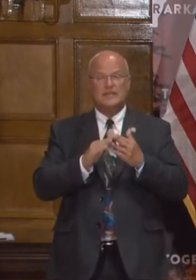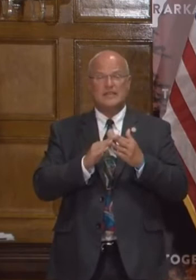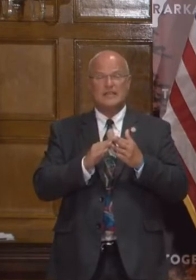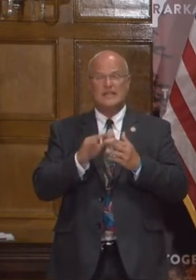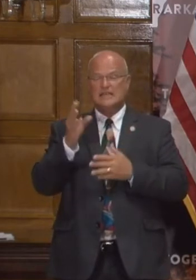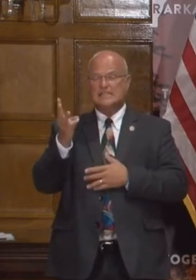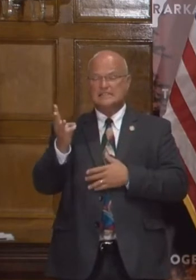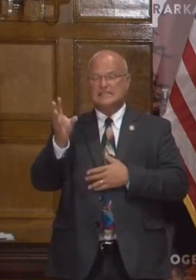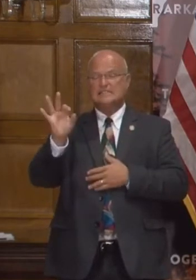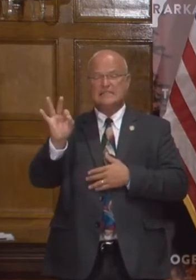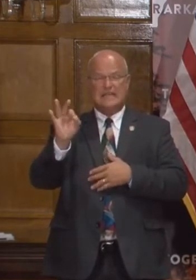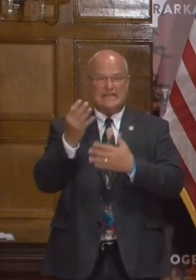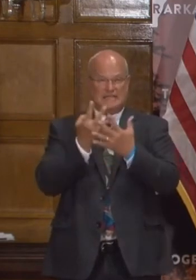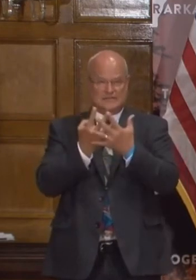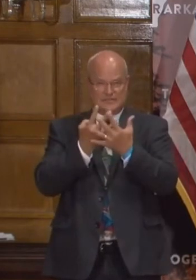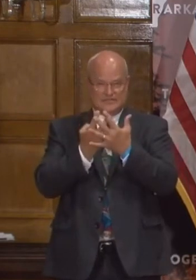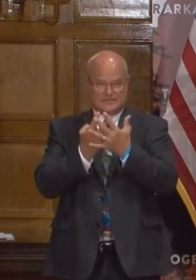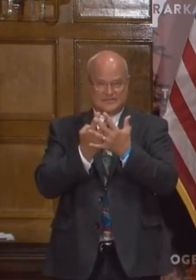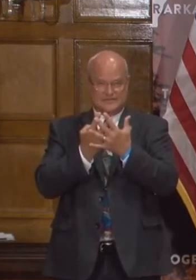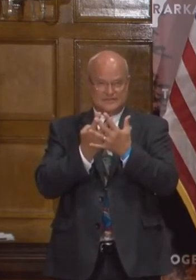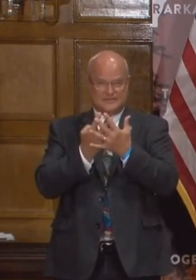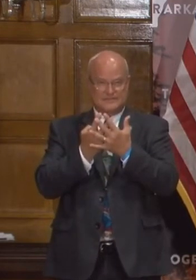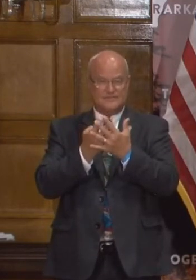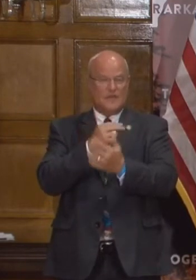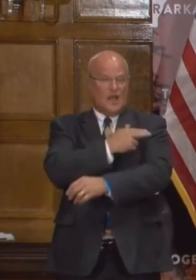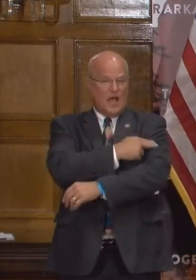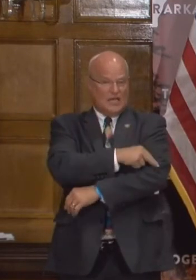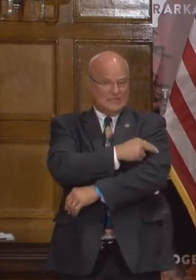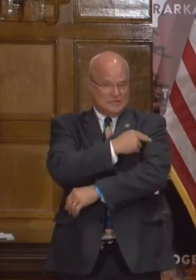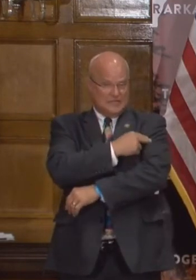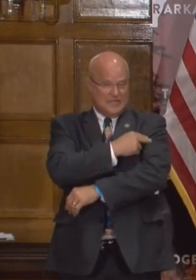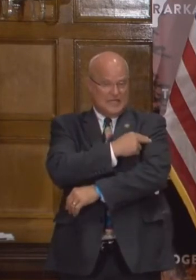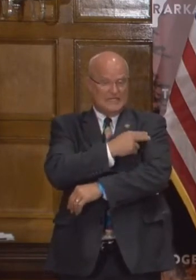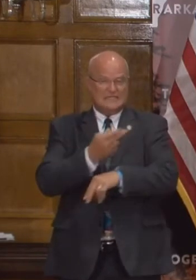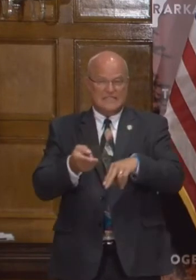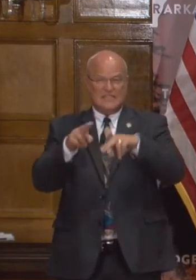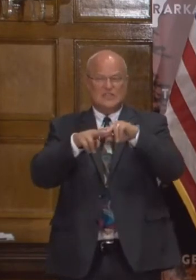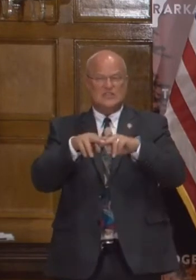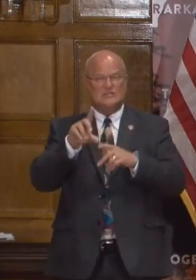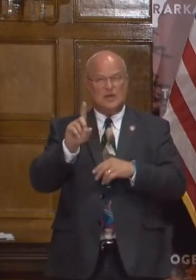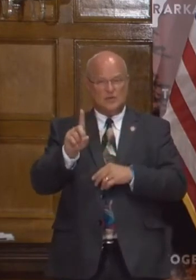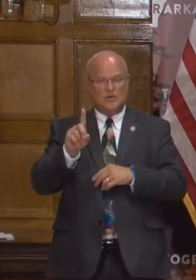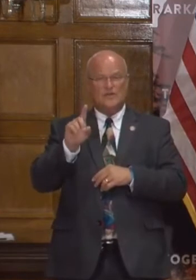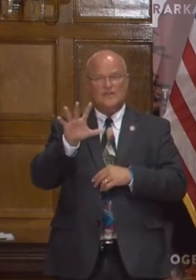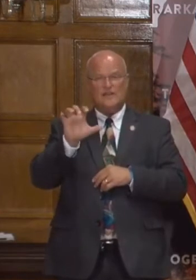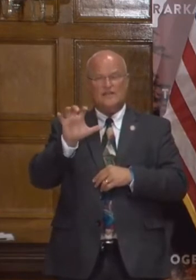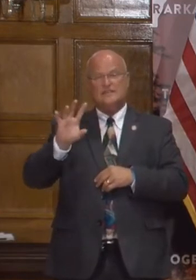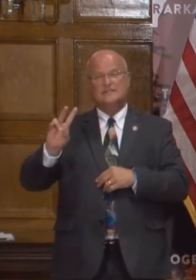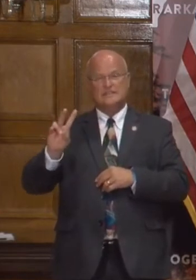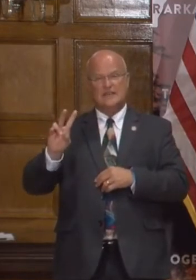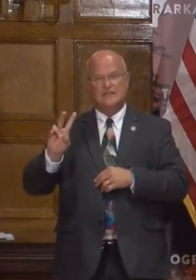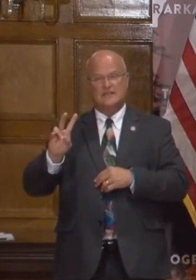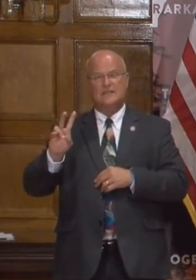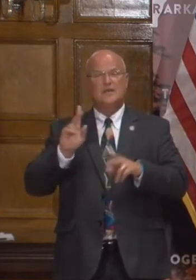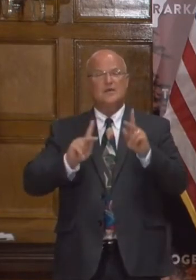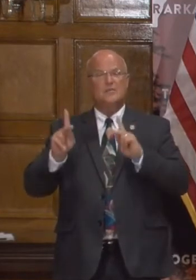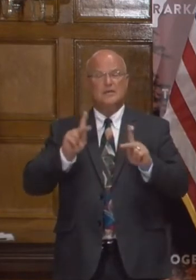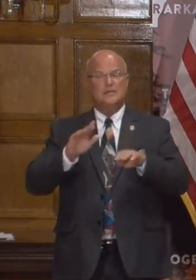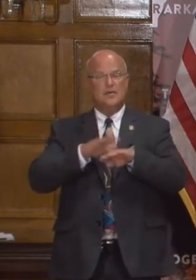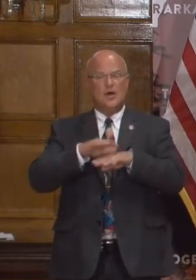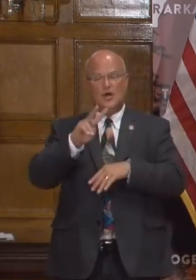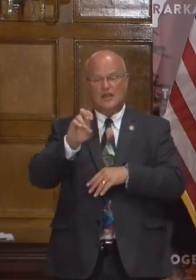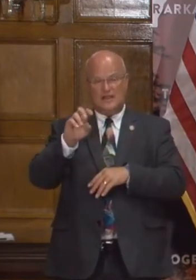and 69 correctional cases. Hospitalized individuals increased by 1 to 507. Individuals on a